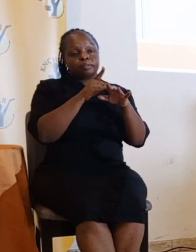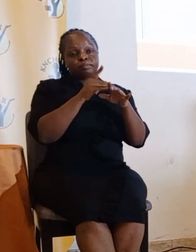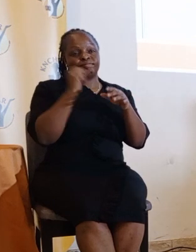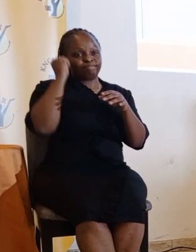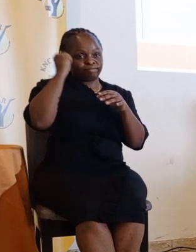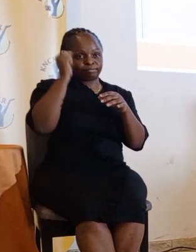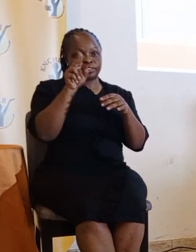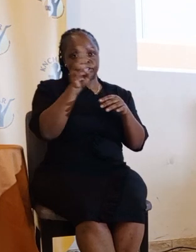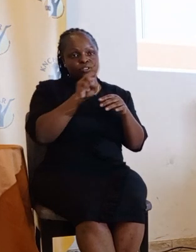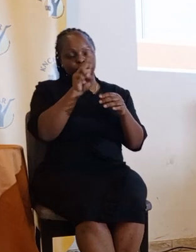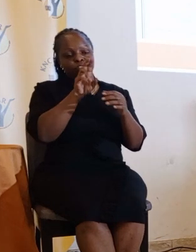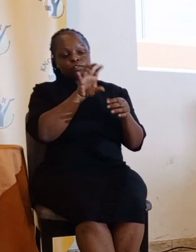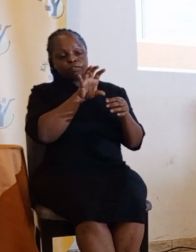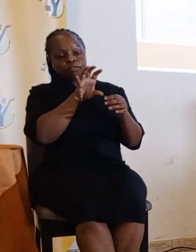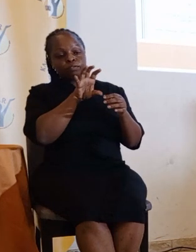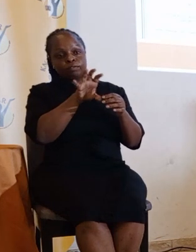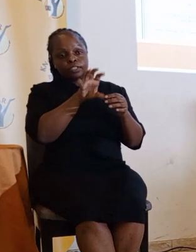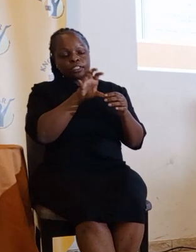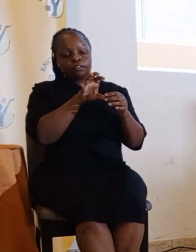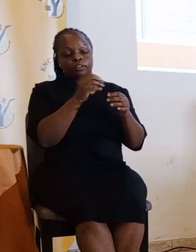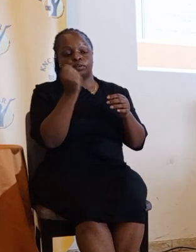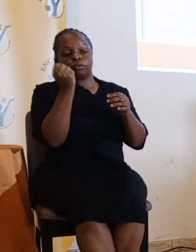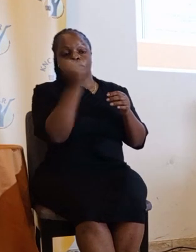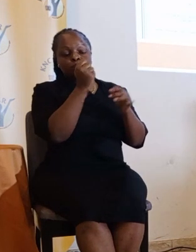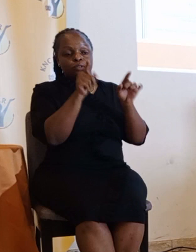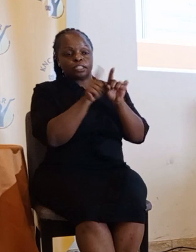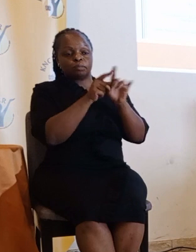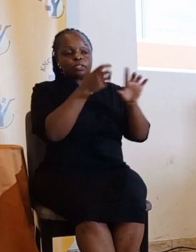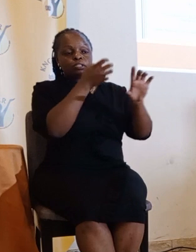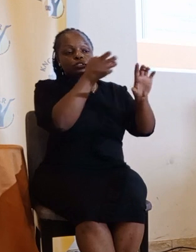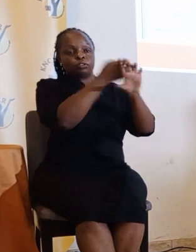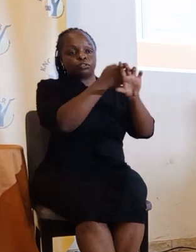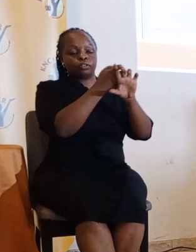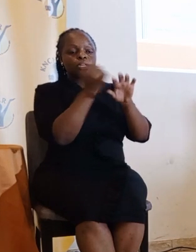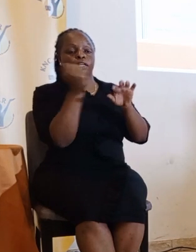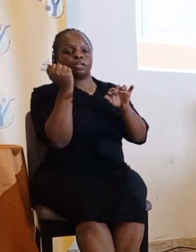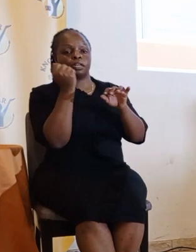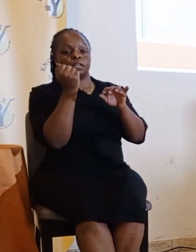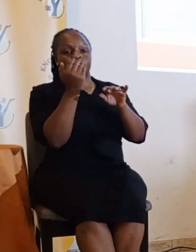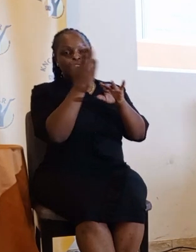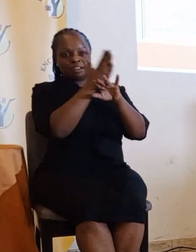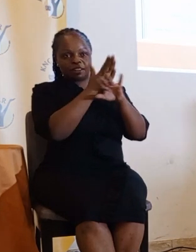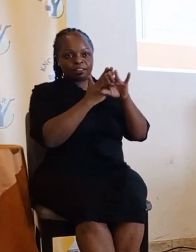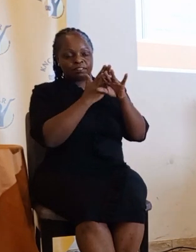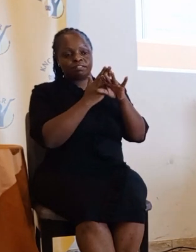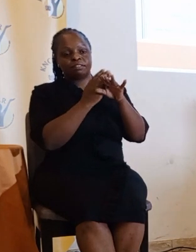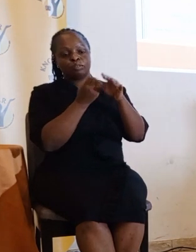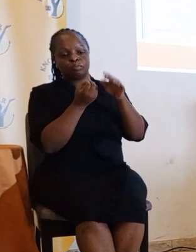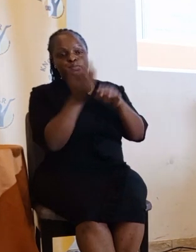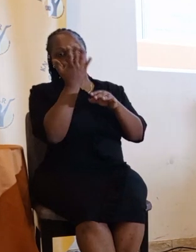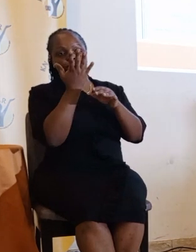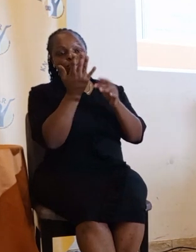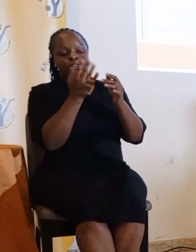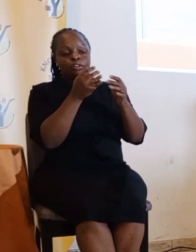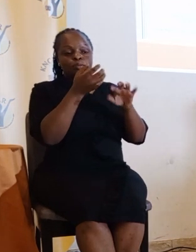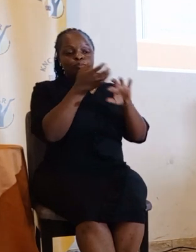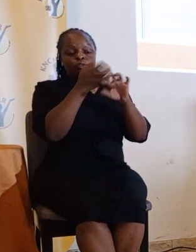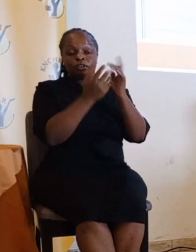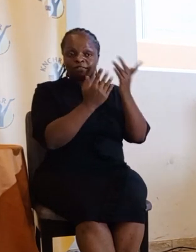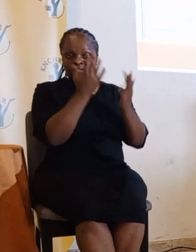use of offensive weapons such as stones, knives, lighting of bonfires, barricading of roads,